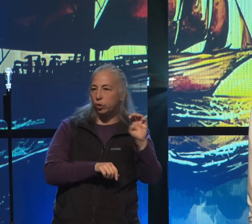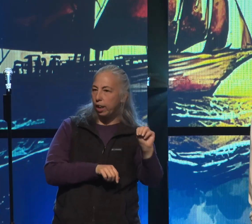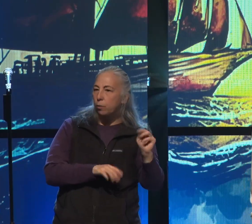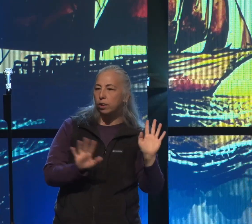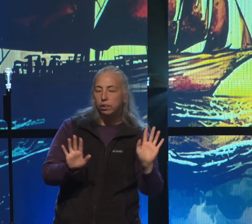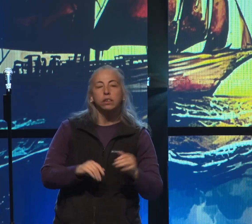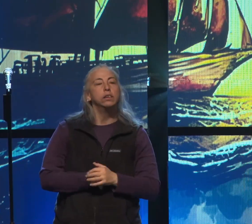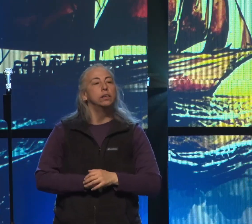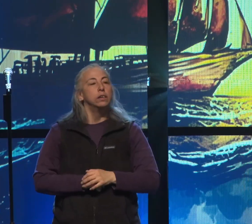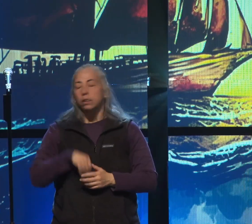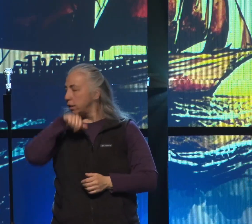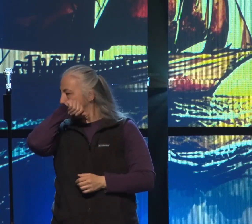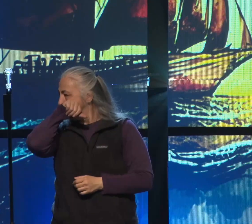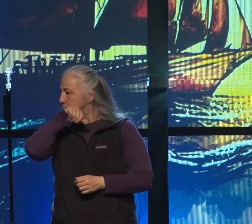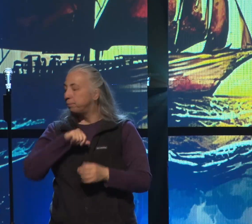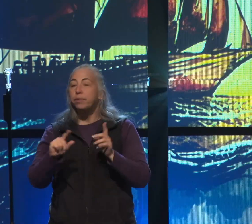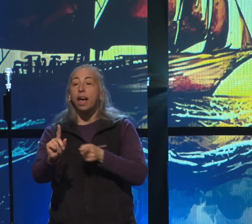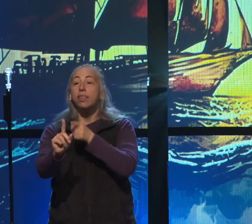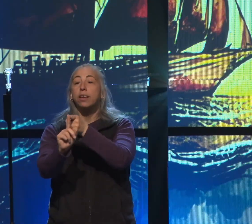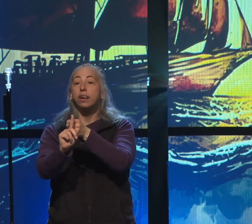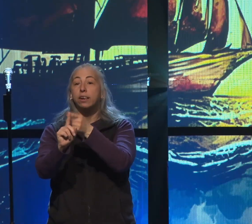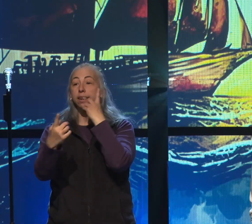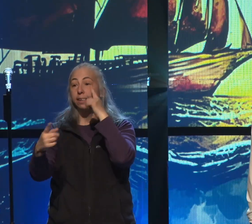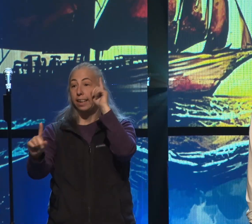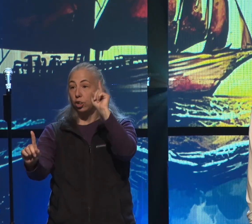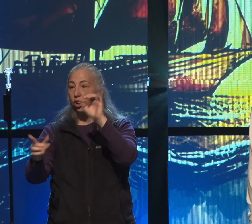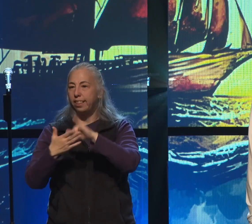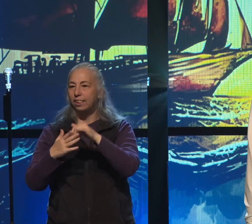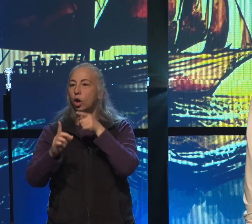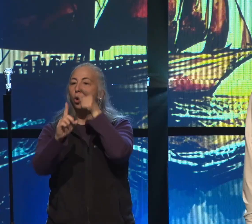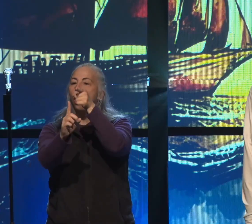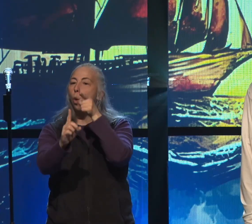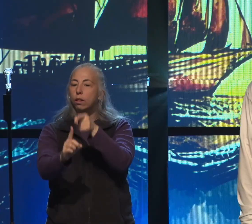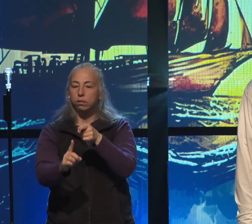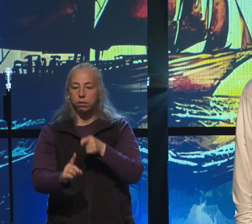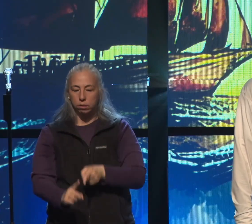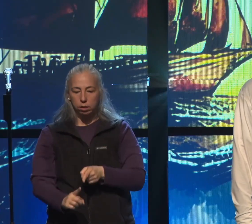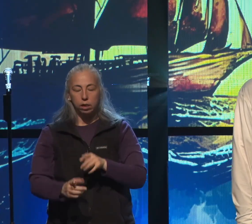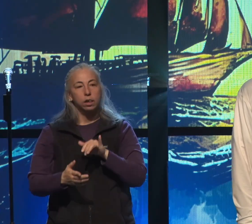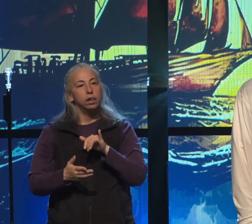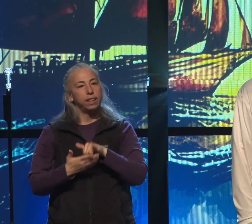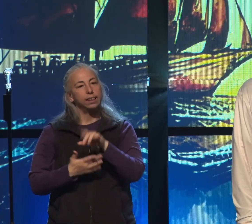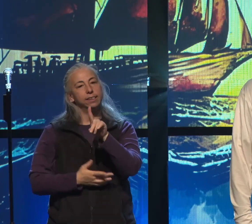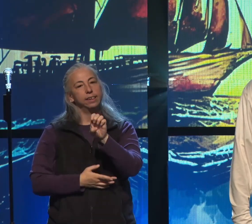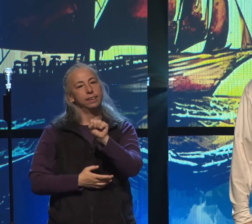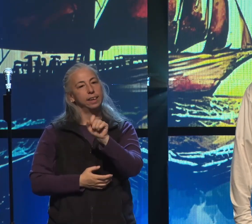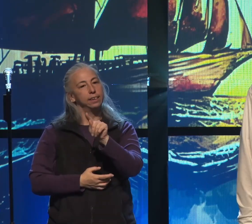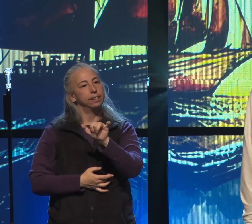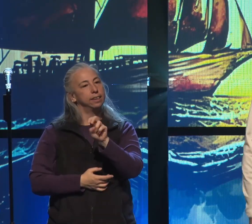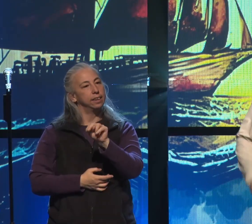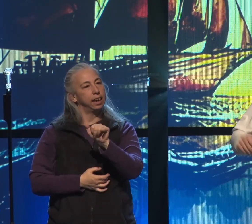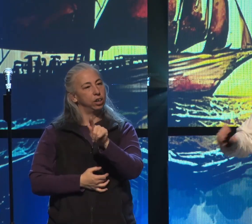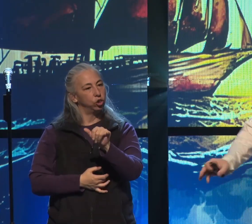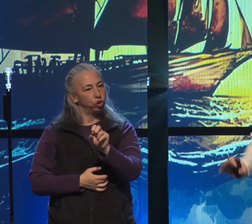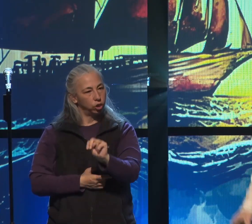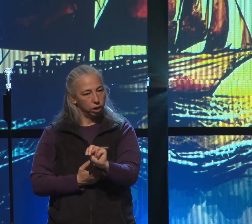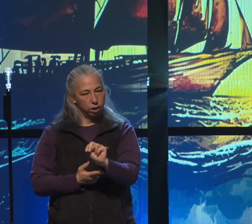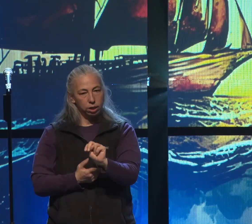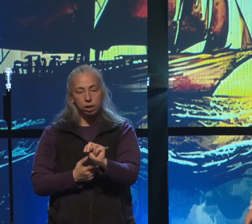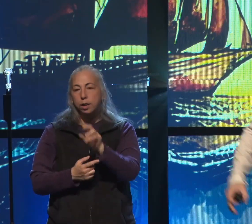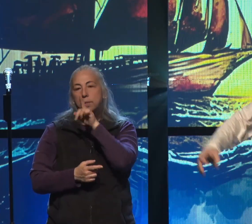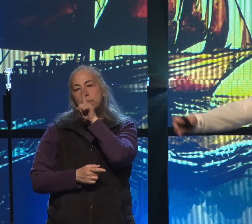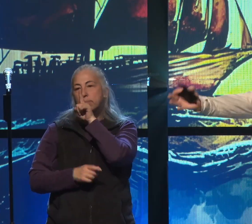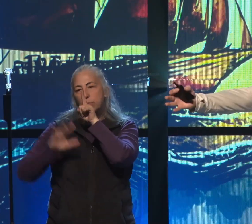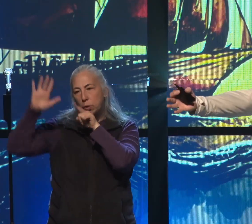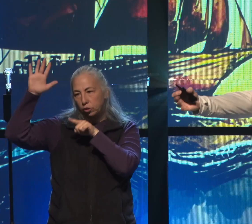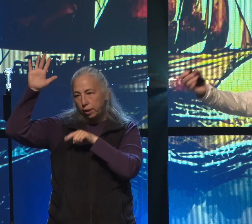destination. The destination represents our goals, right? Those kind of concrete objectives that we're trying to pursue in our lives. Don't raise your